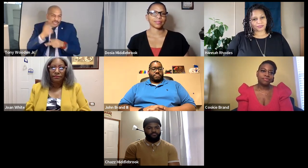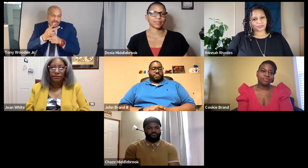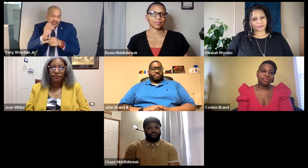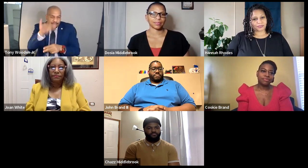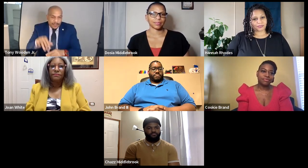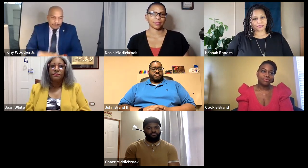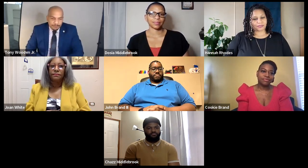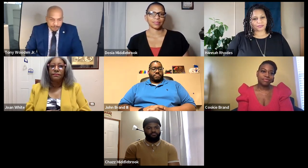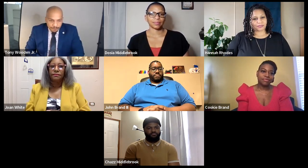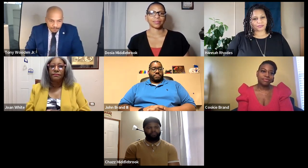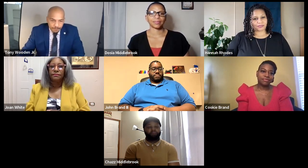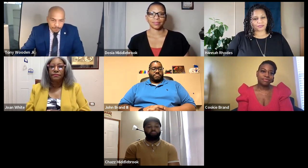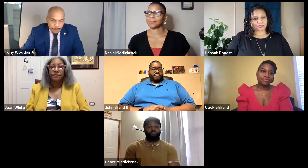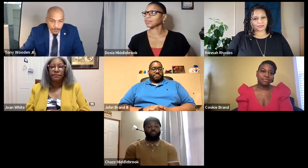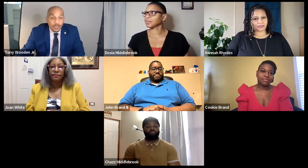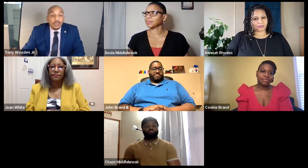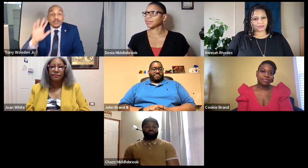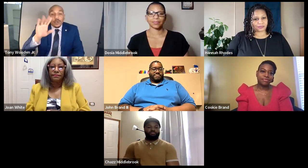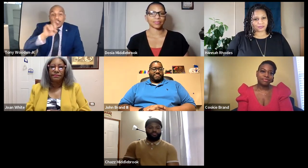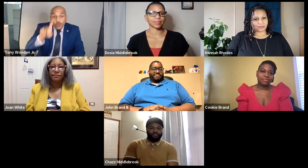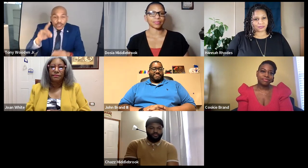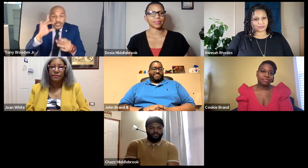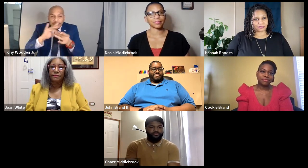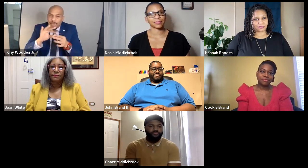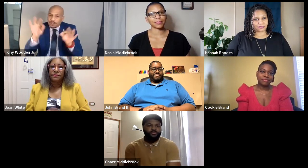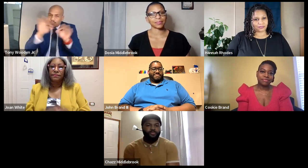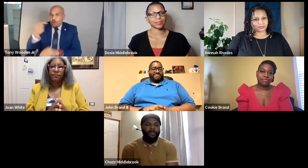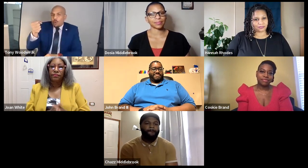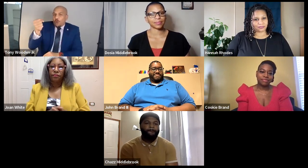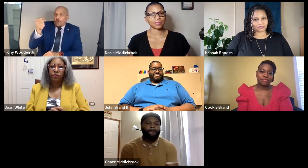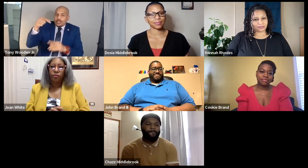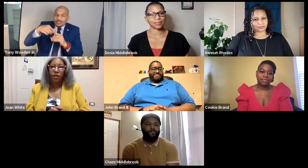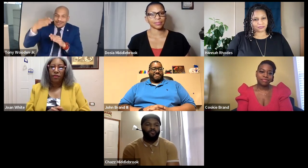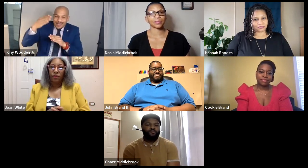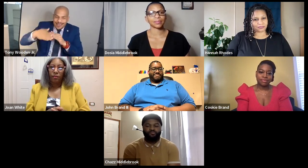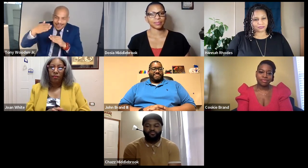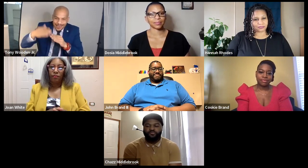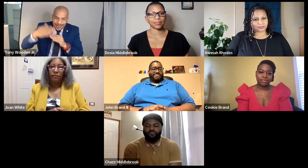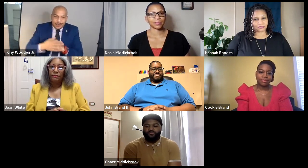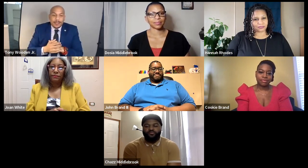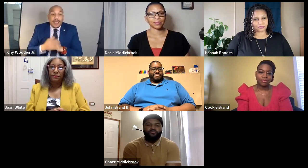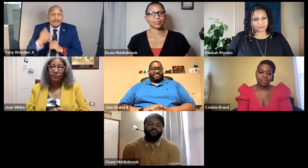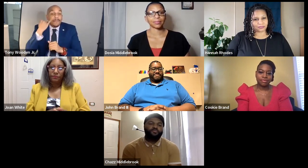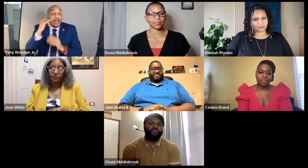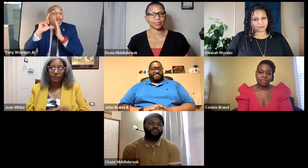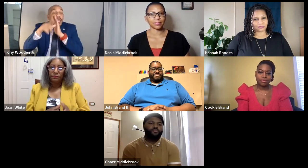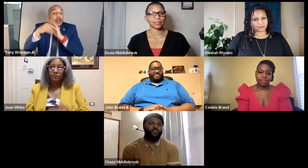interpreters or anything like that because the webinar format allows for you to see the interpreter quickly and easily. If you have any